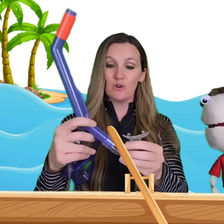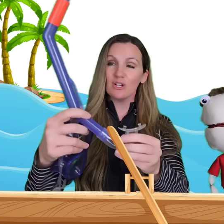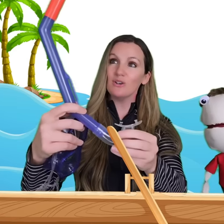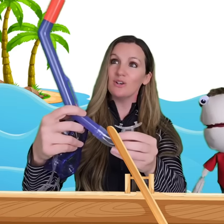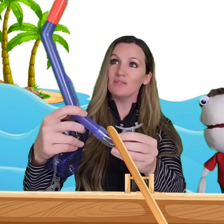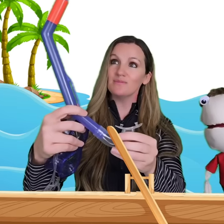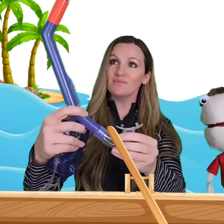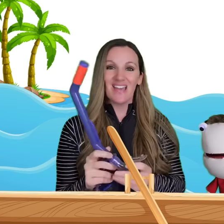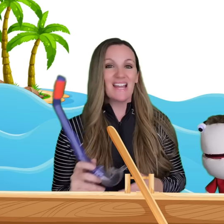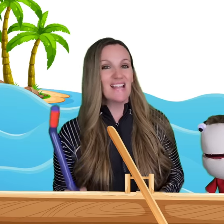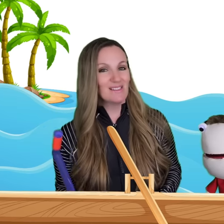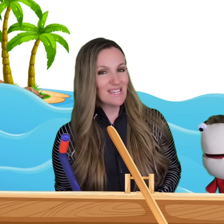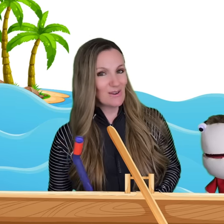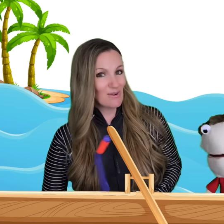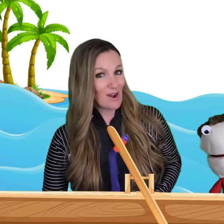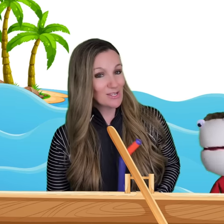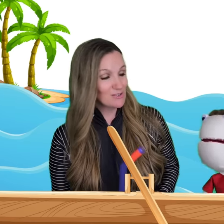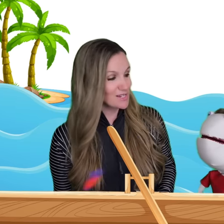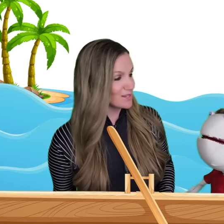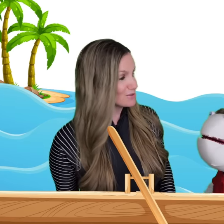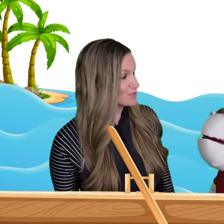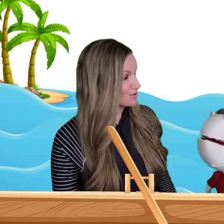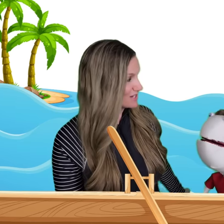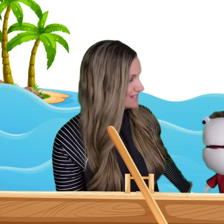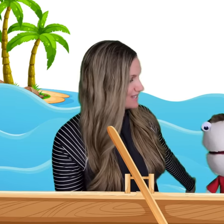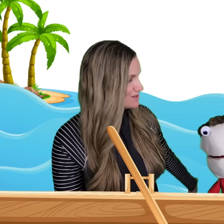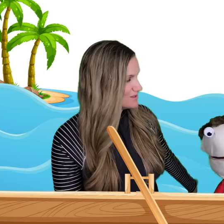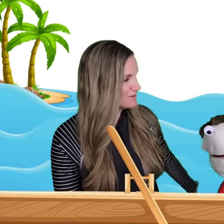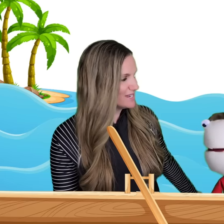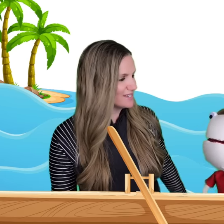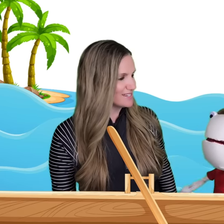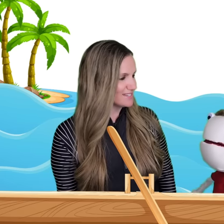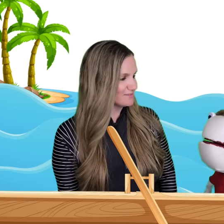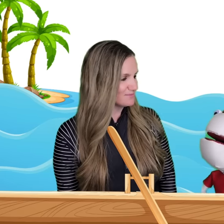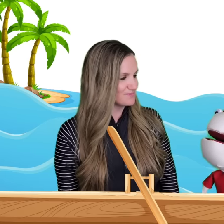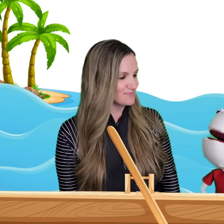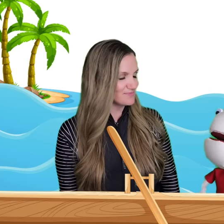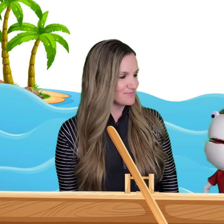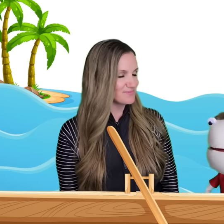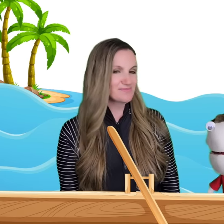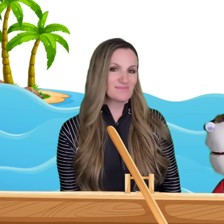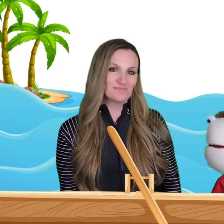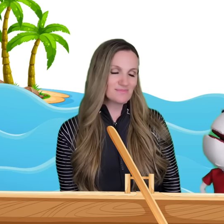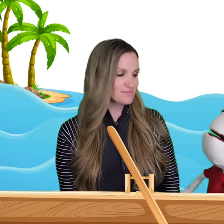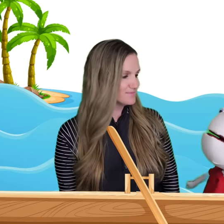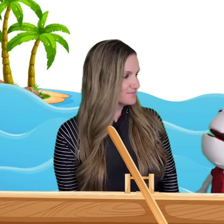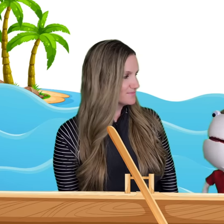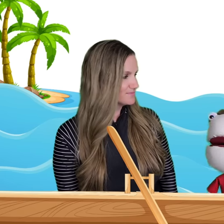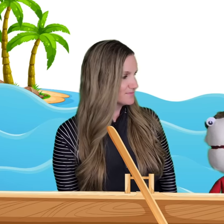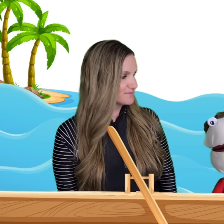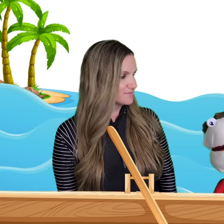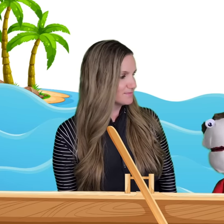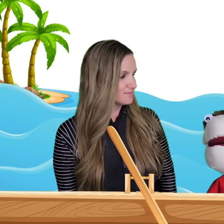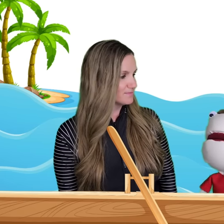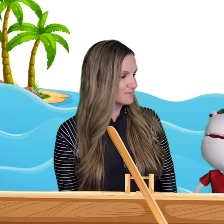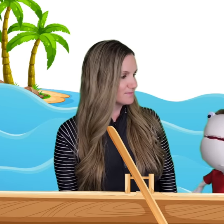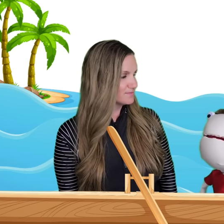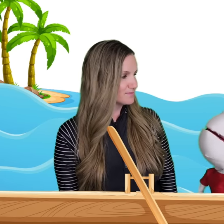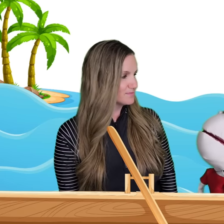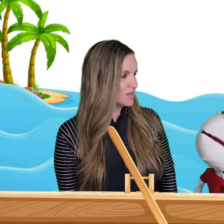Snorkel. Now, Leo, are you gonna go snorkeling with me? No, I forgot to ask my mom.